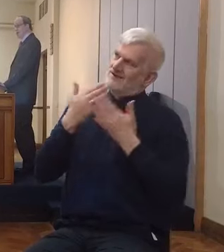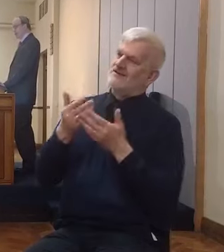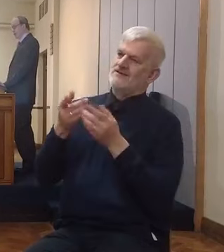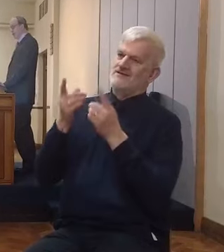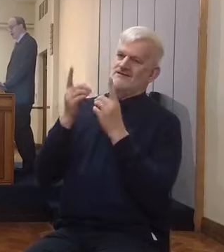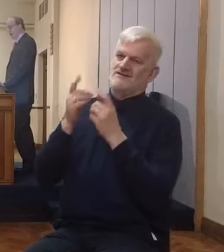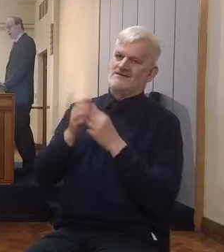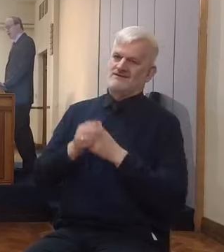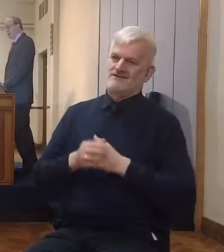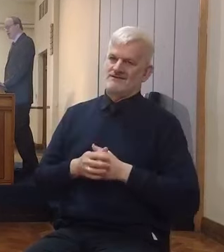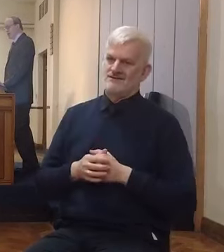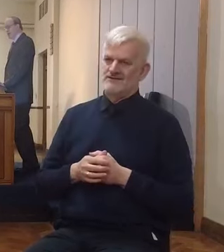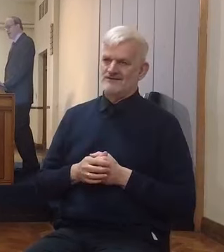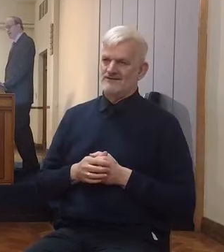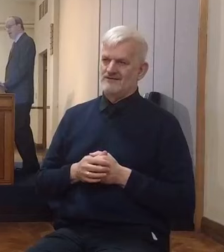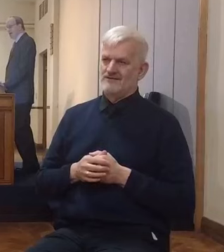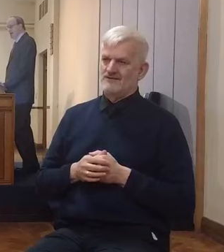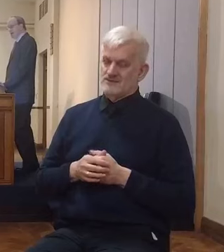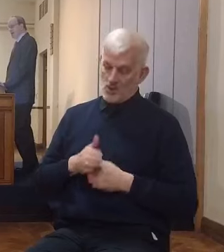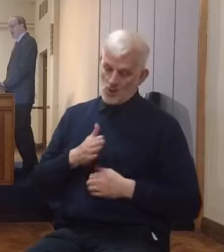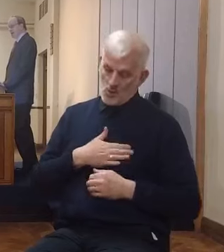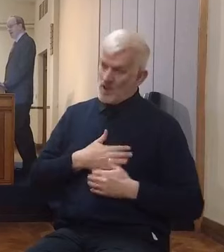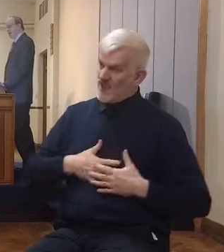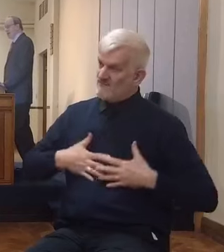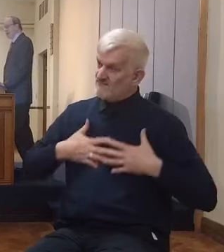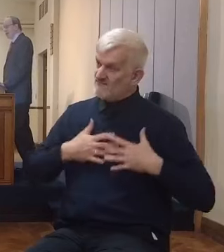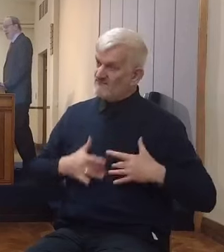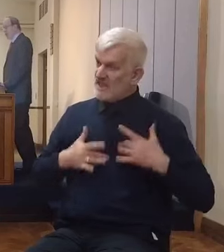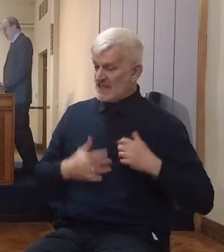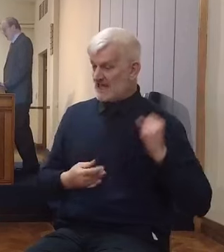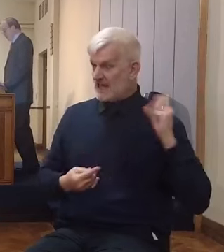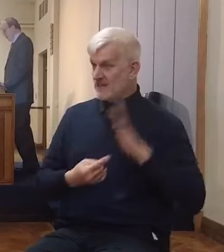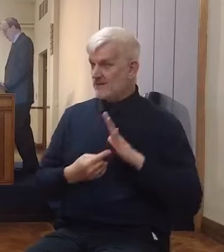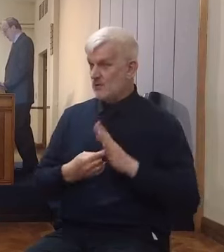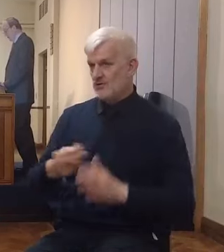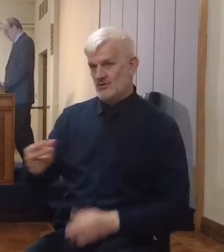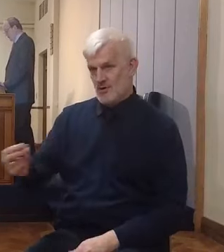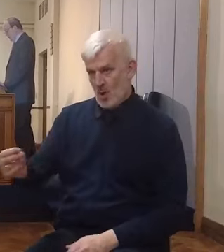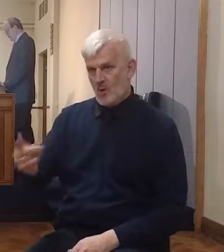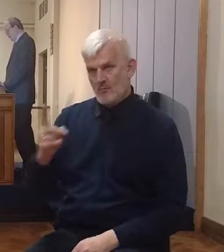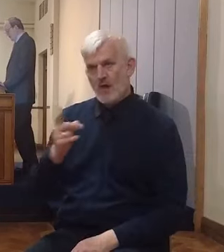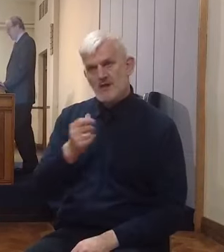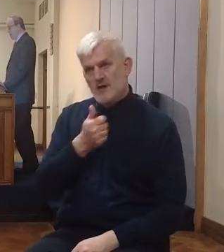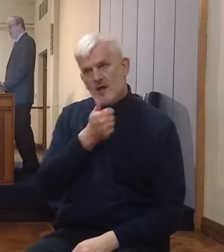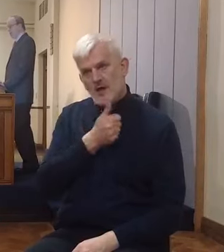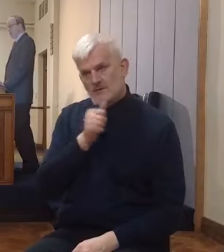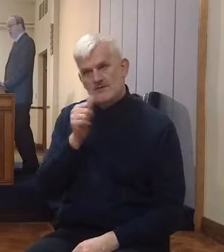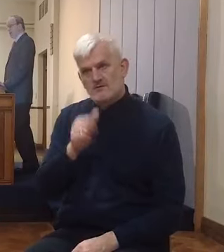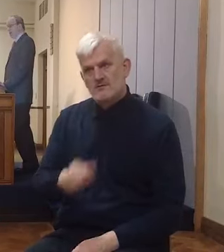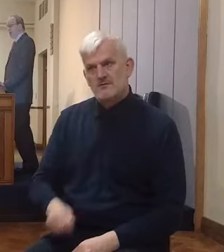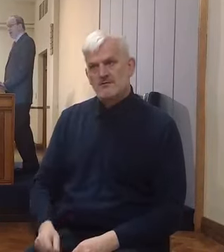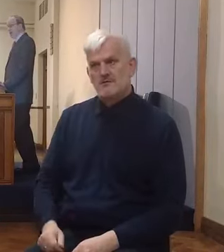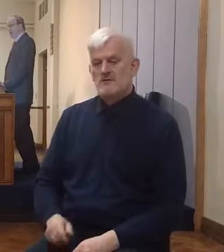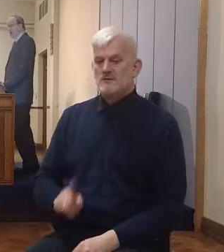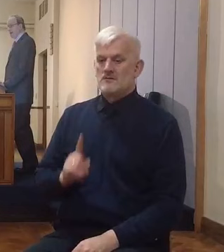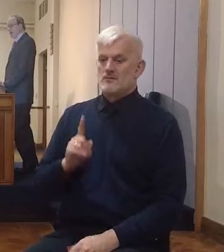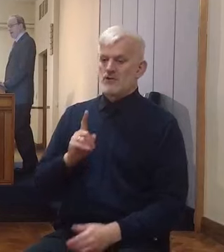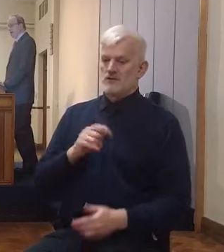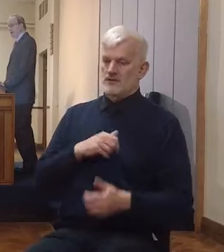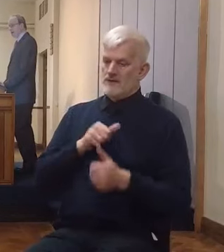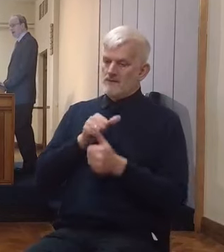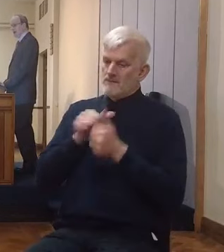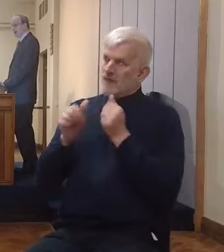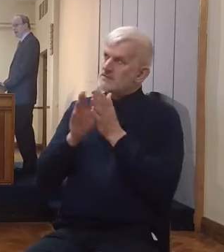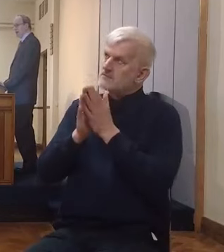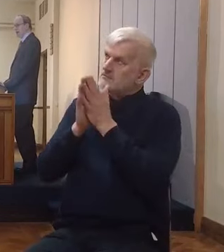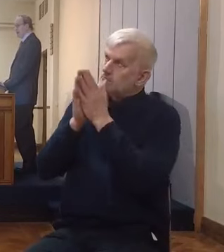comfort, but it isn't a necessity. And the very best prayers of all, and the very best praise, comes